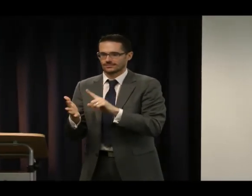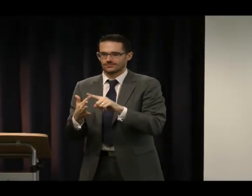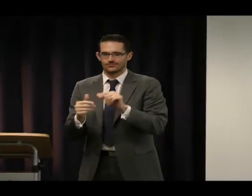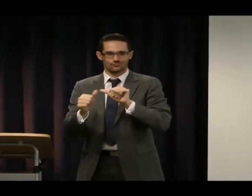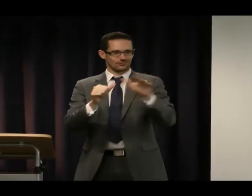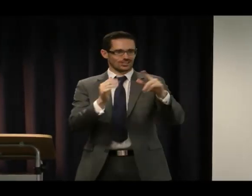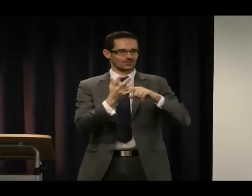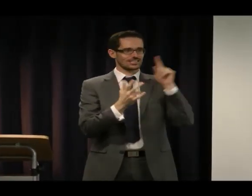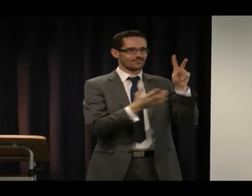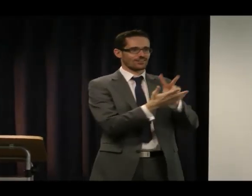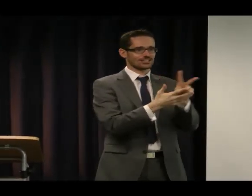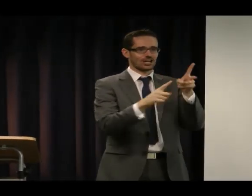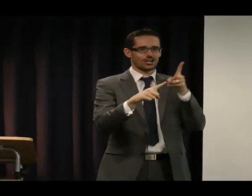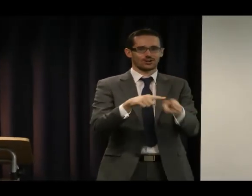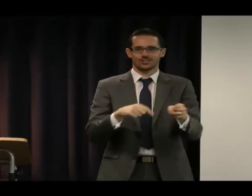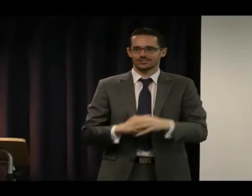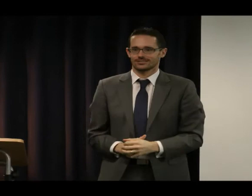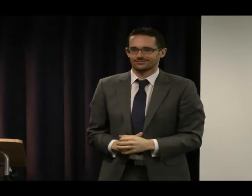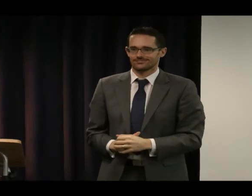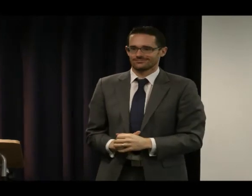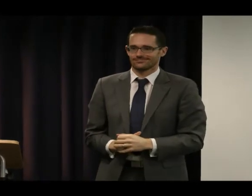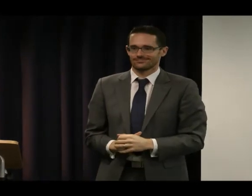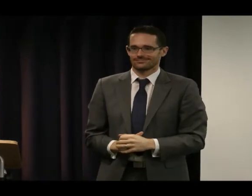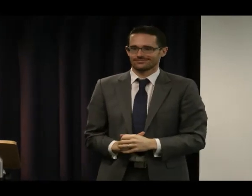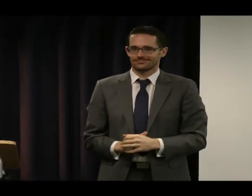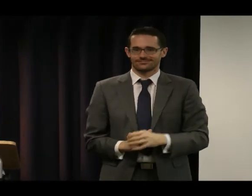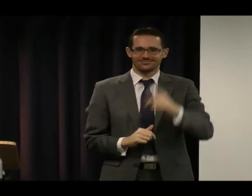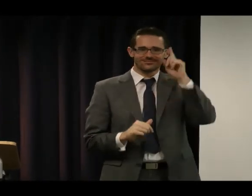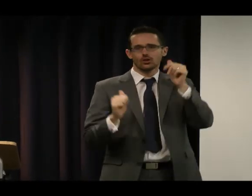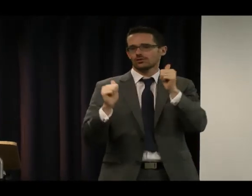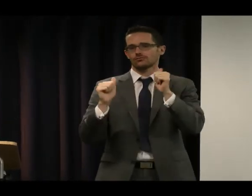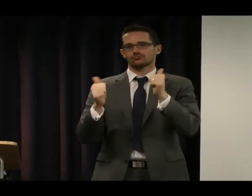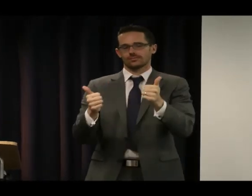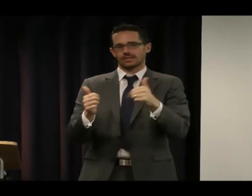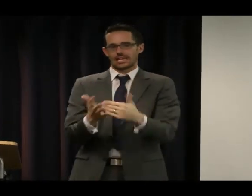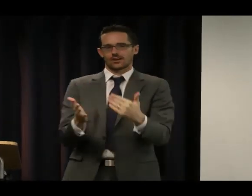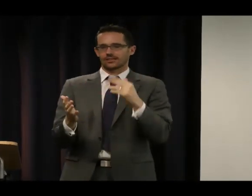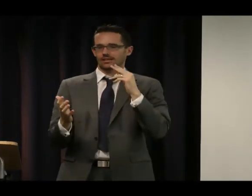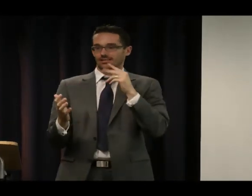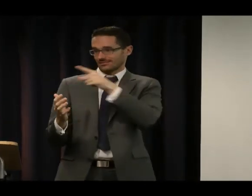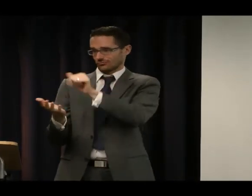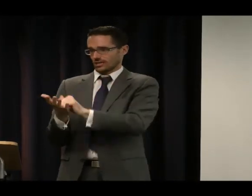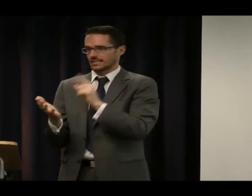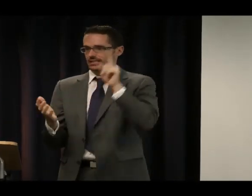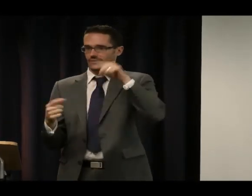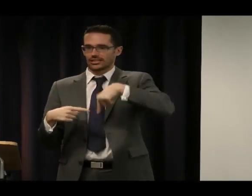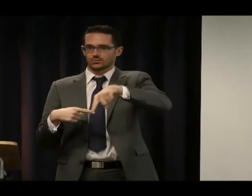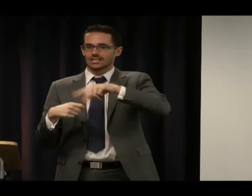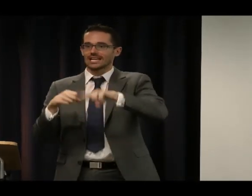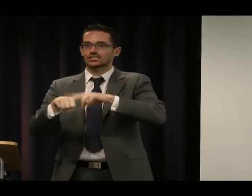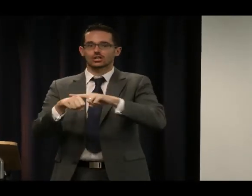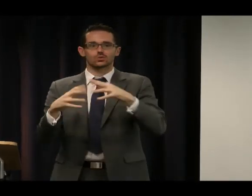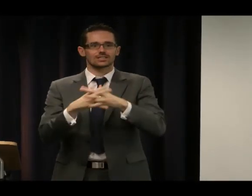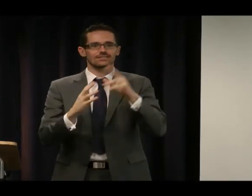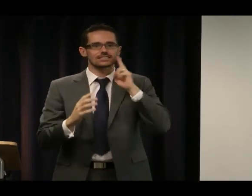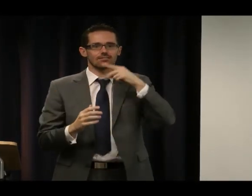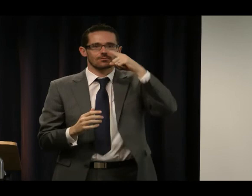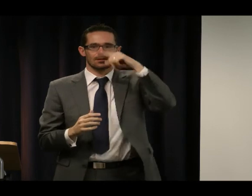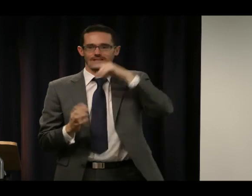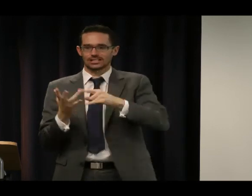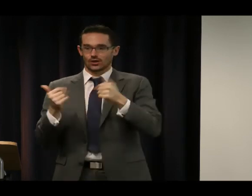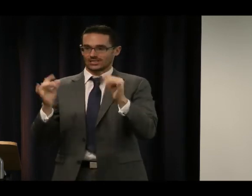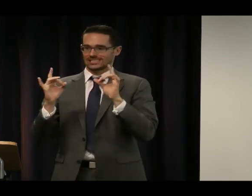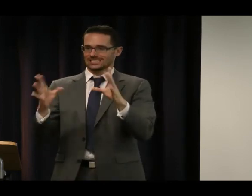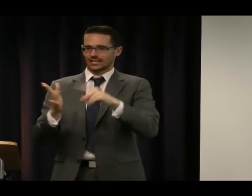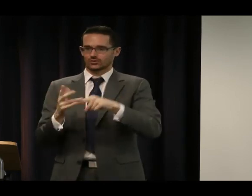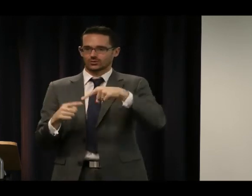Thanks, Shane. It was great to see this video launched today. And I think it's really, you're right, this week is the